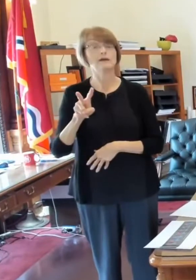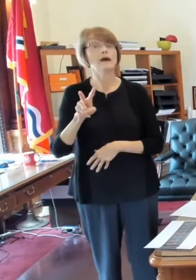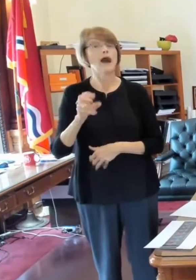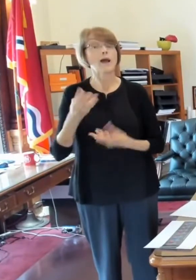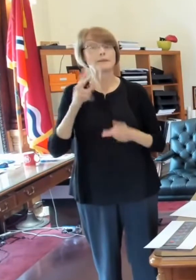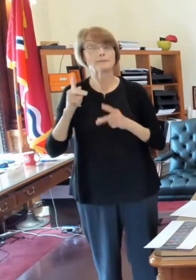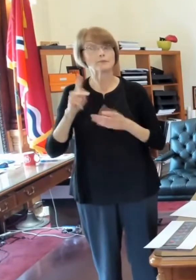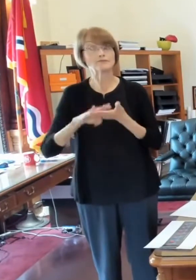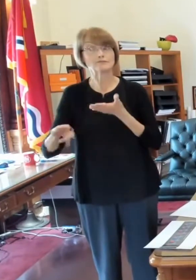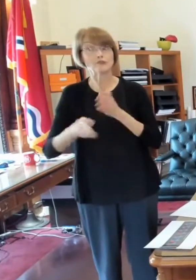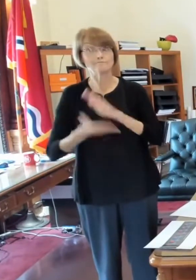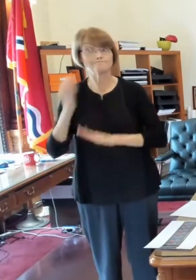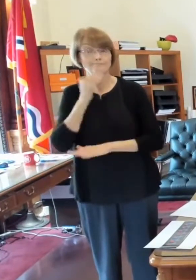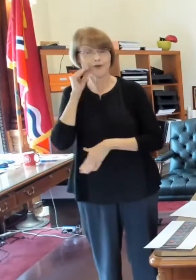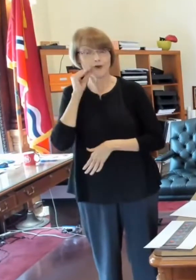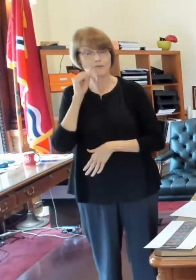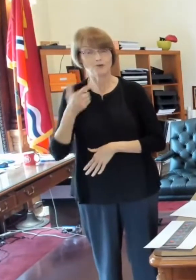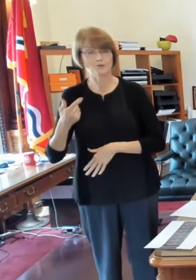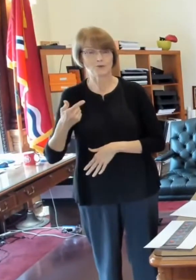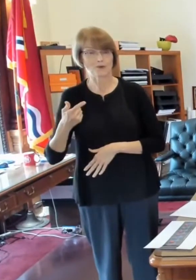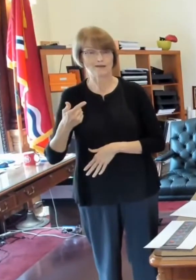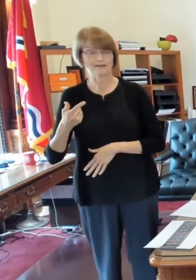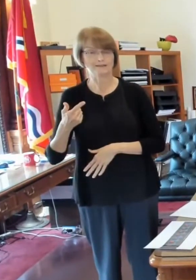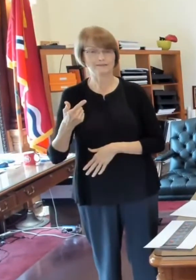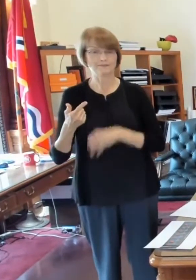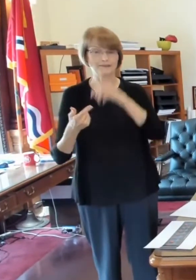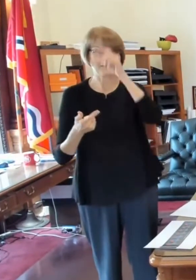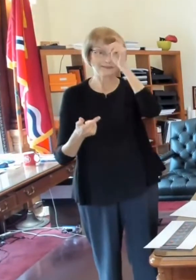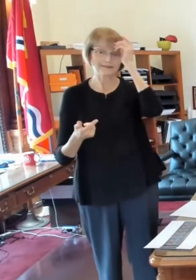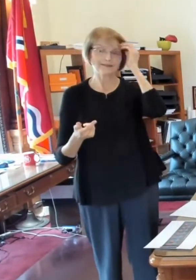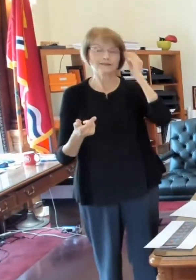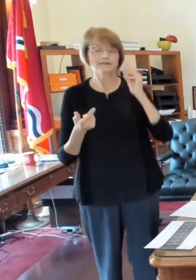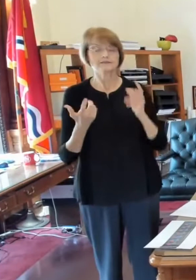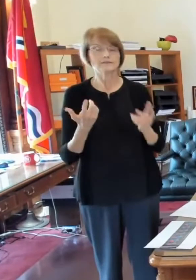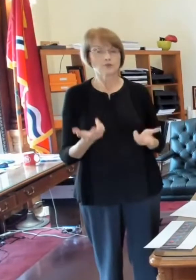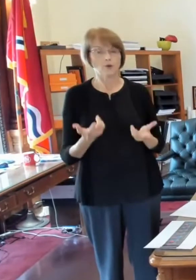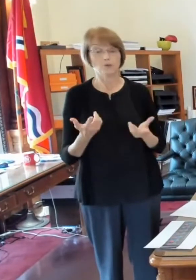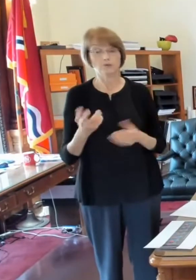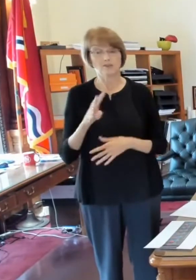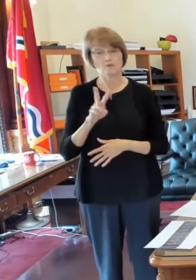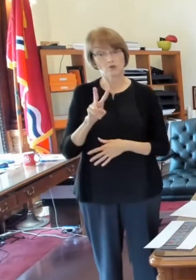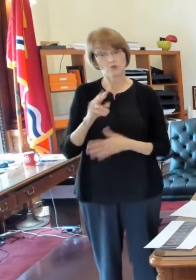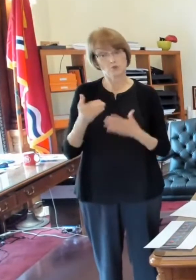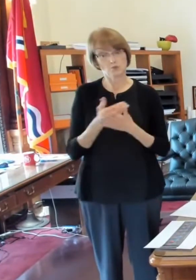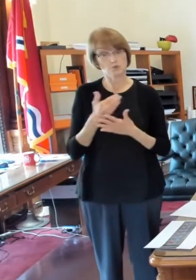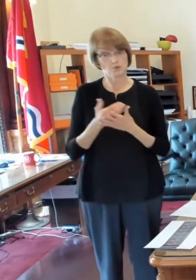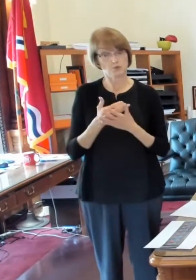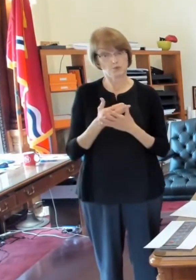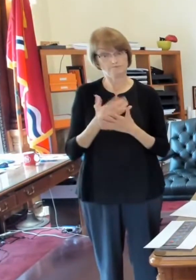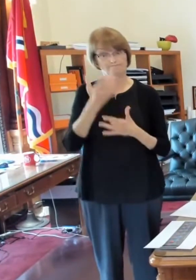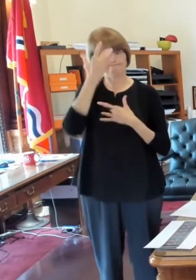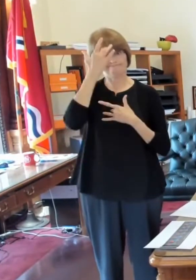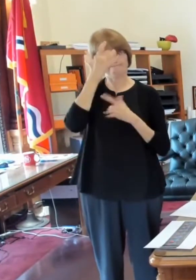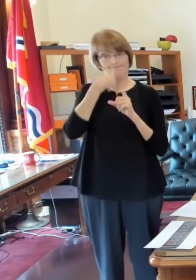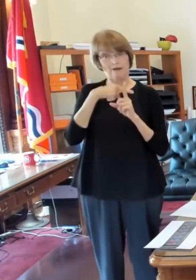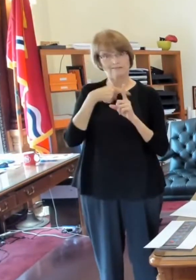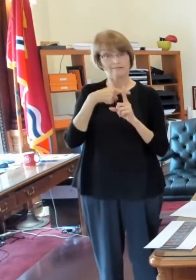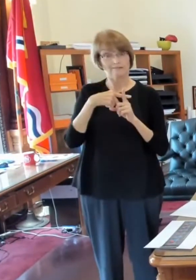So these numbers are, other than the 42 new cases, which